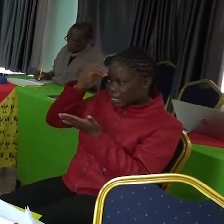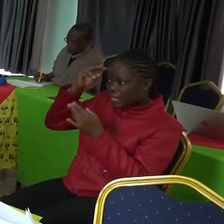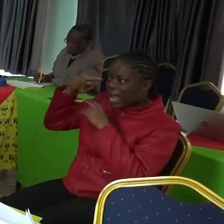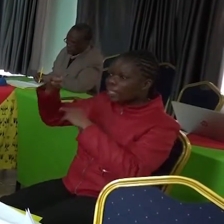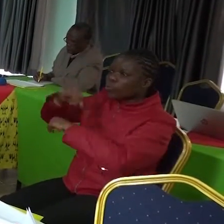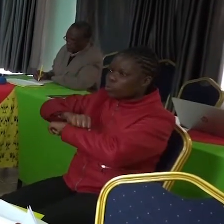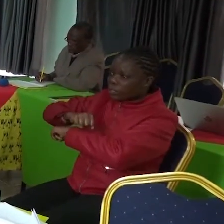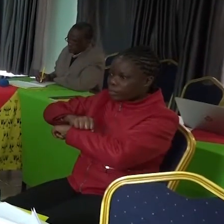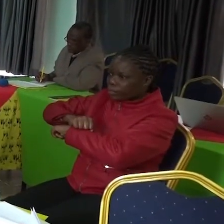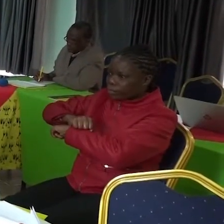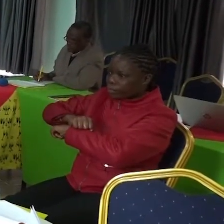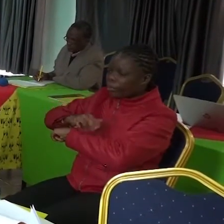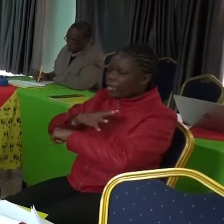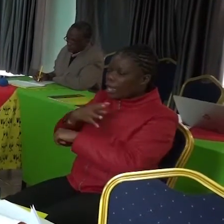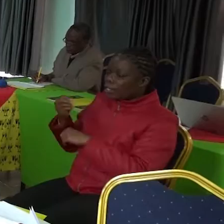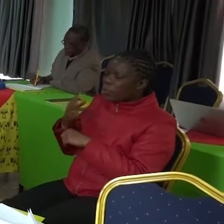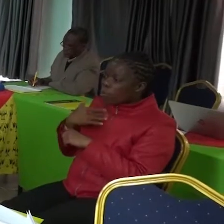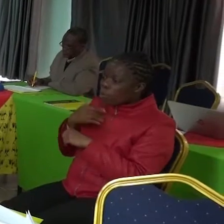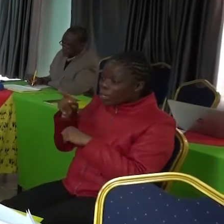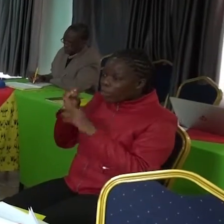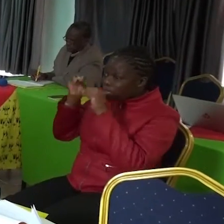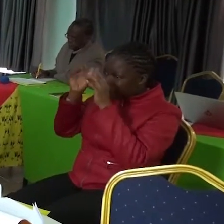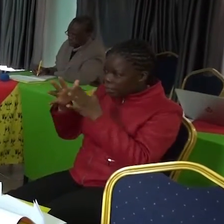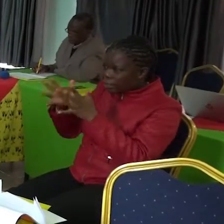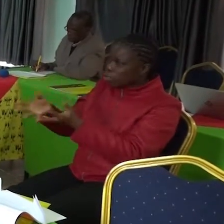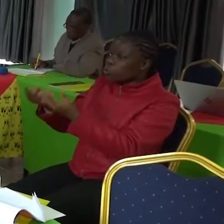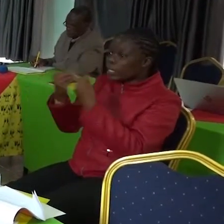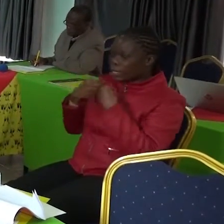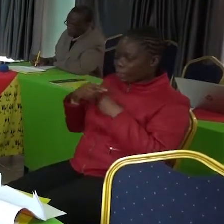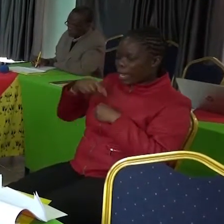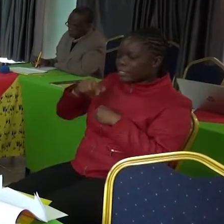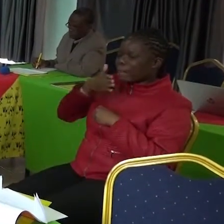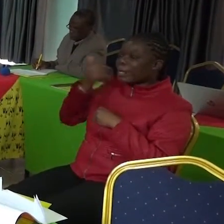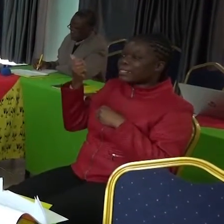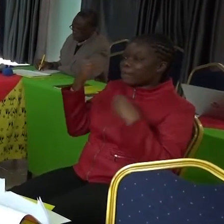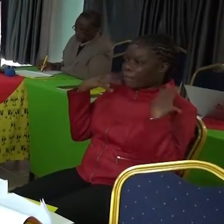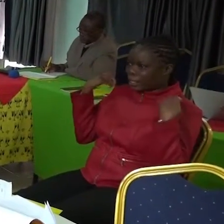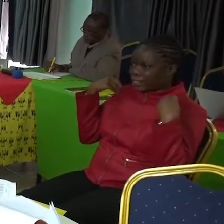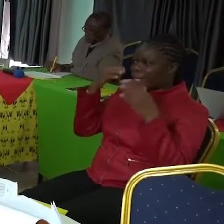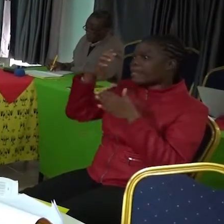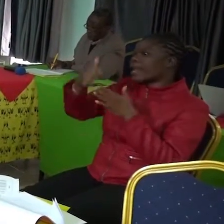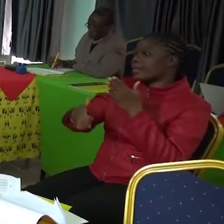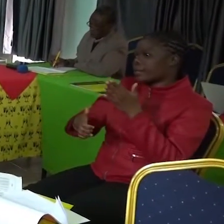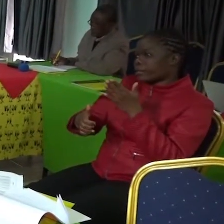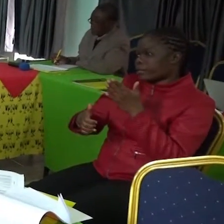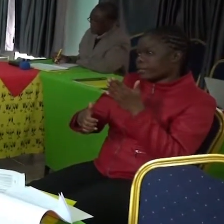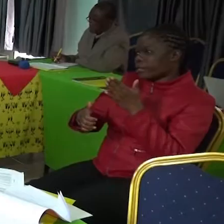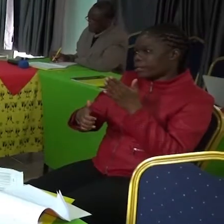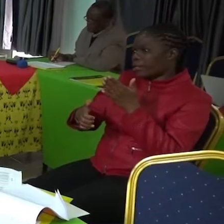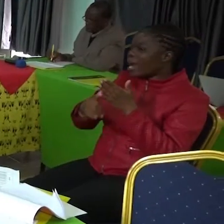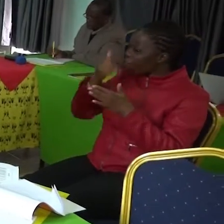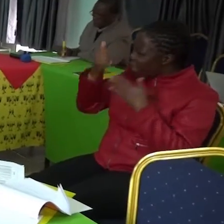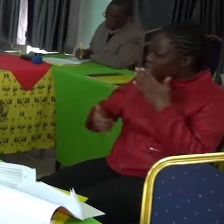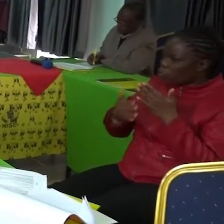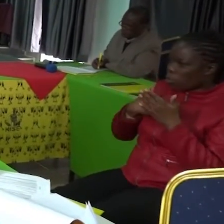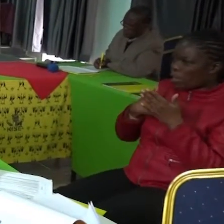schools. And we want them to give us best practice at the end. At the end, we